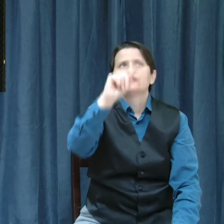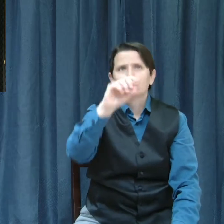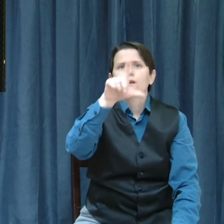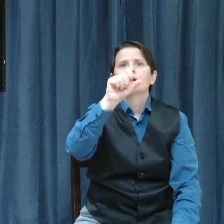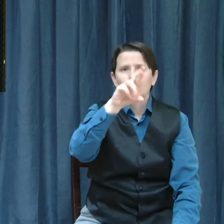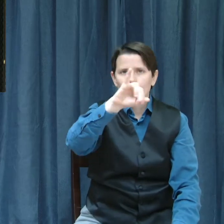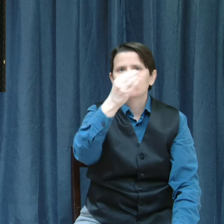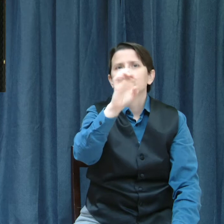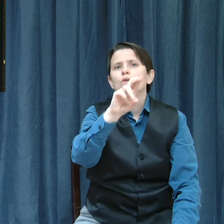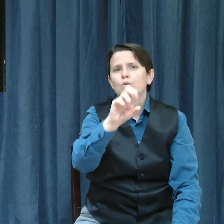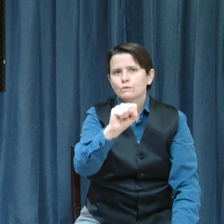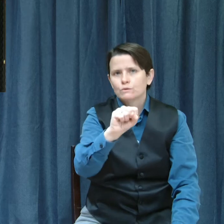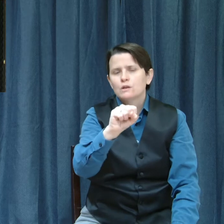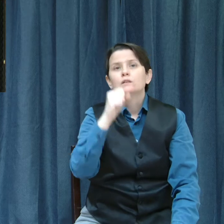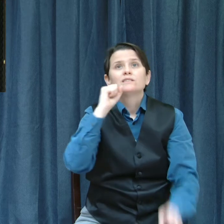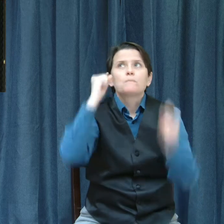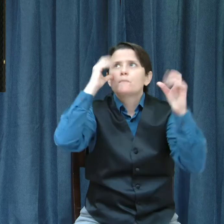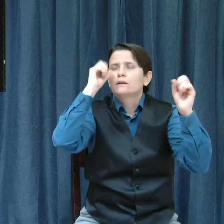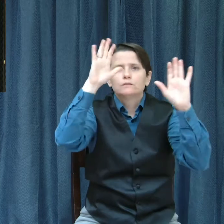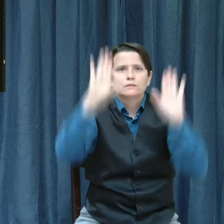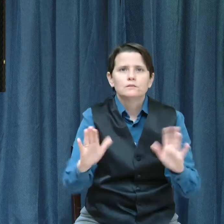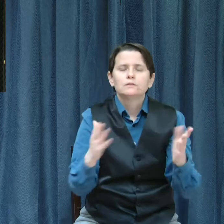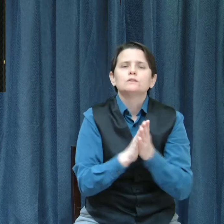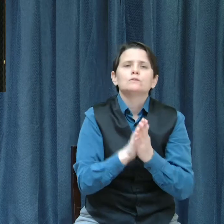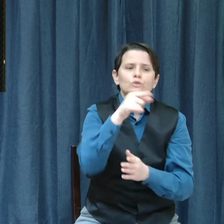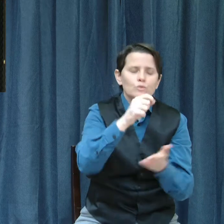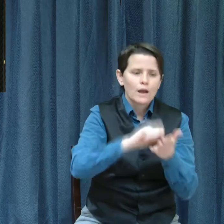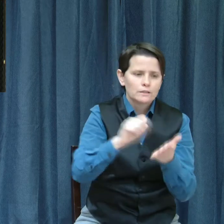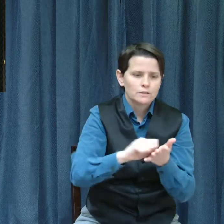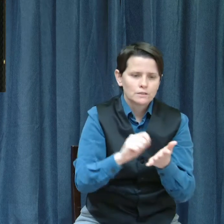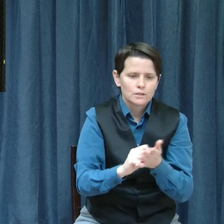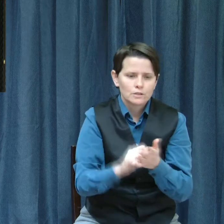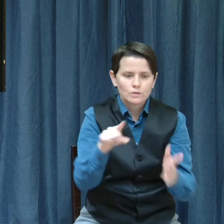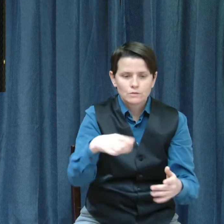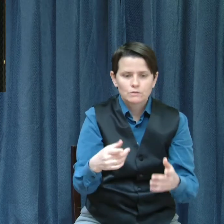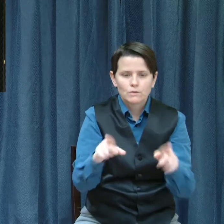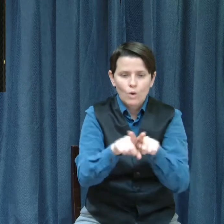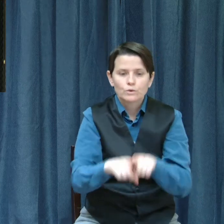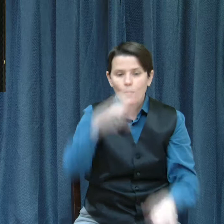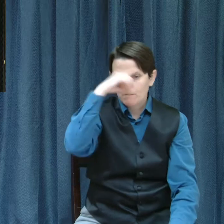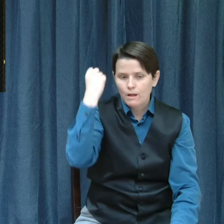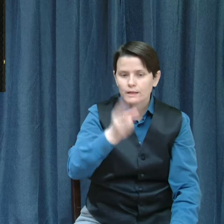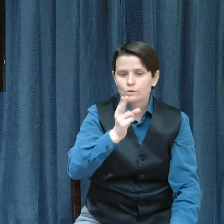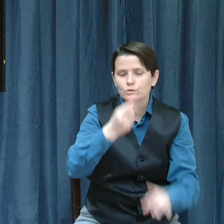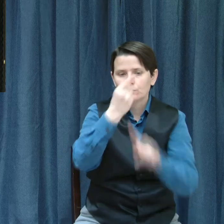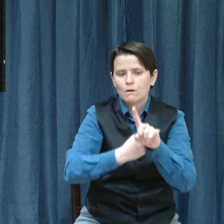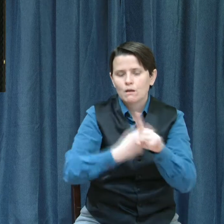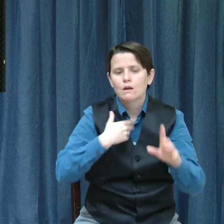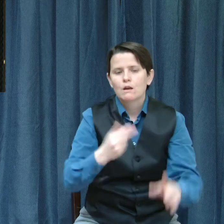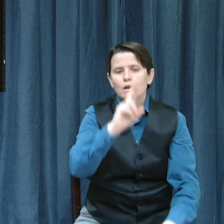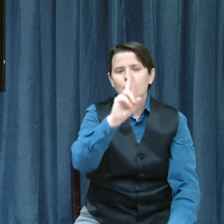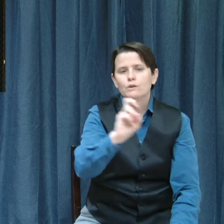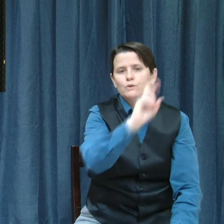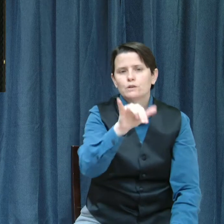amazing, by the way, she writes this. She has this on our Black History Month page, which you can find at unity.org. She says,